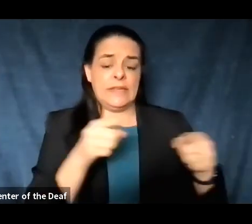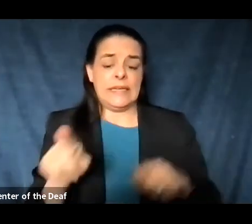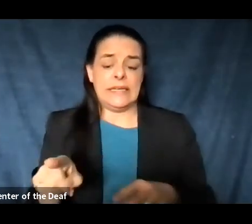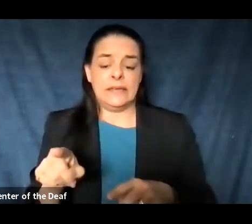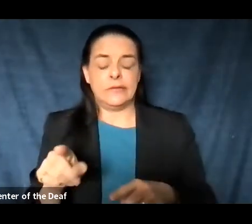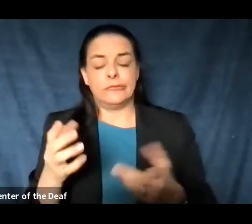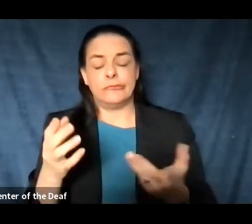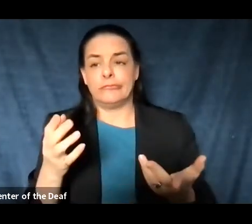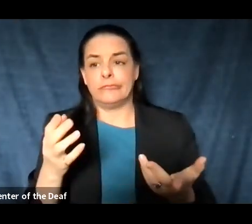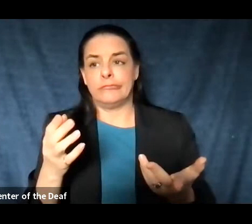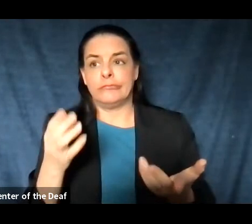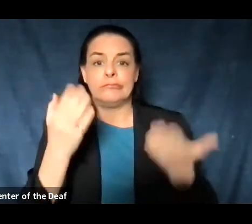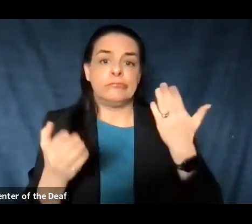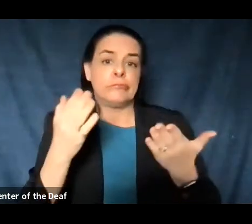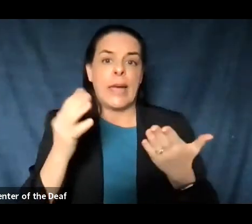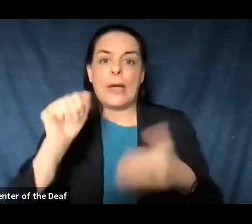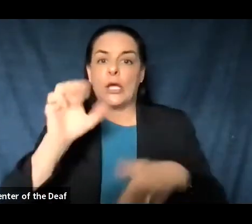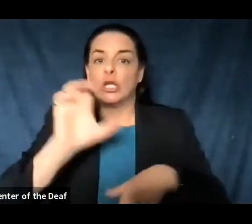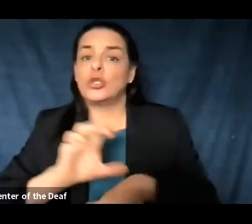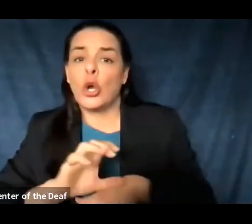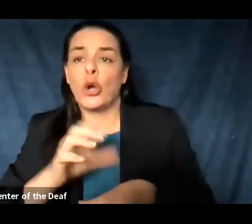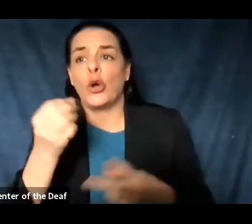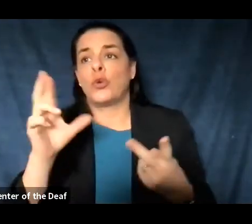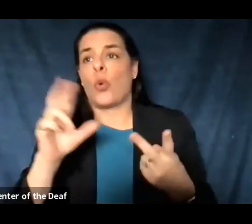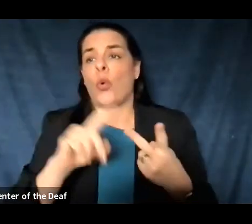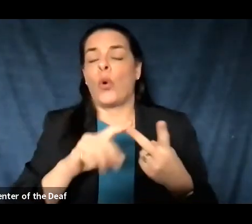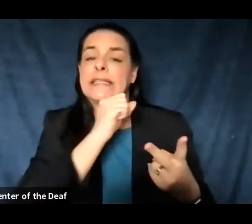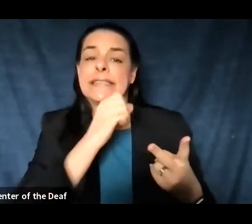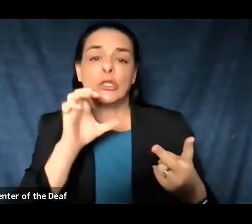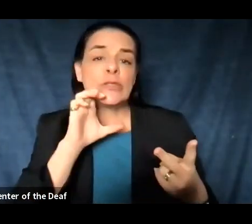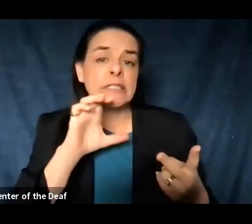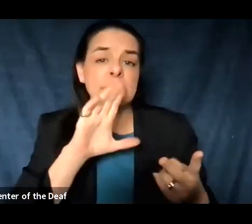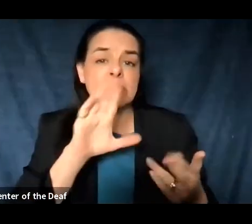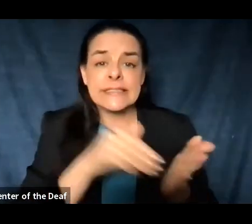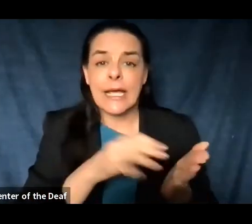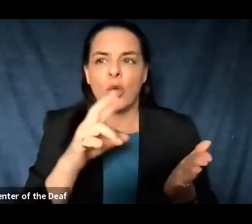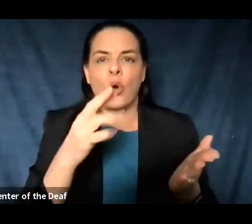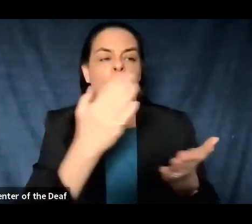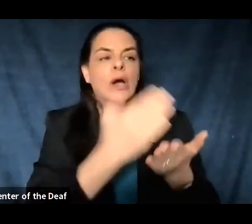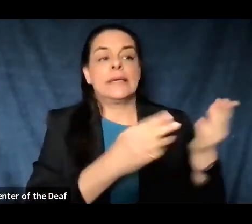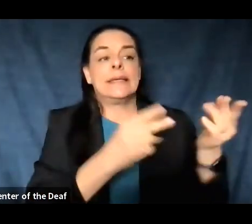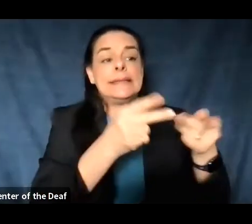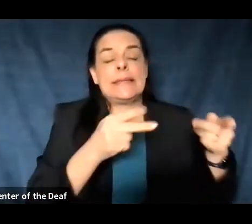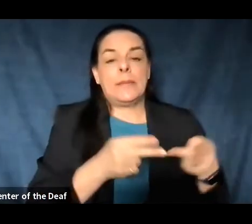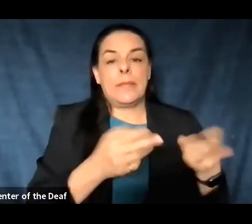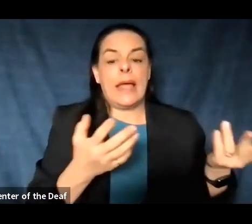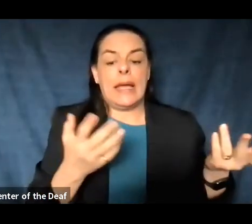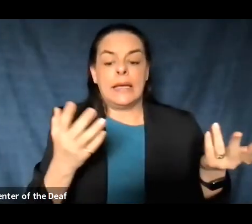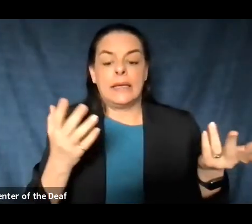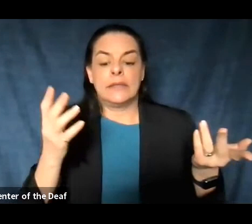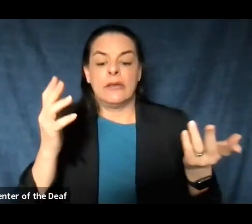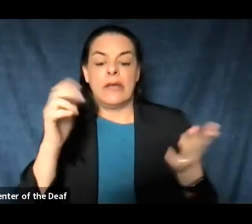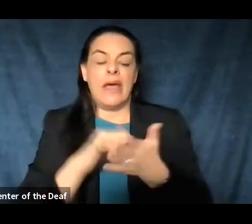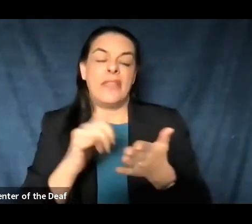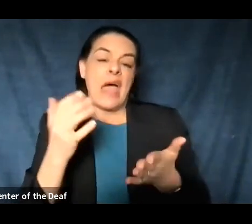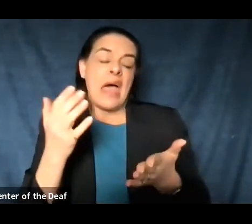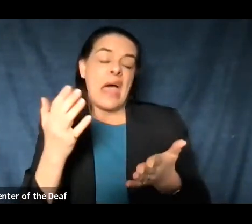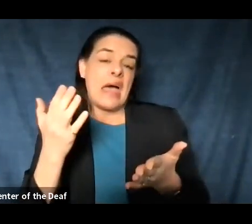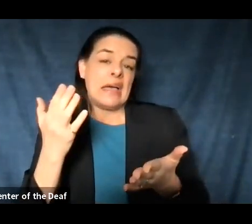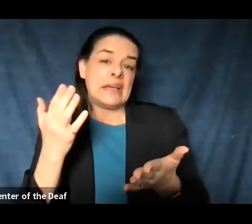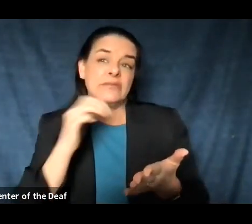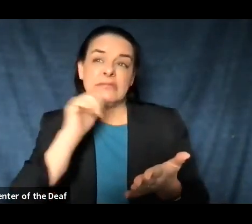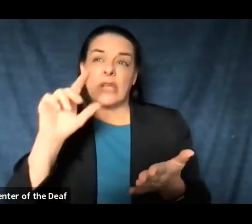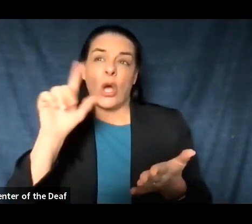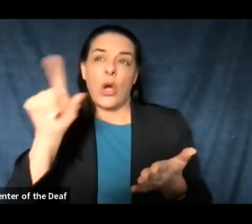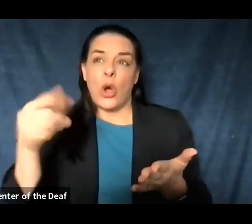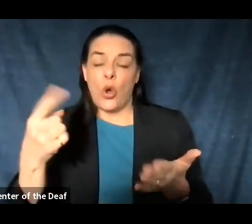at, maybe a church or a senior center in a place where, it's not just